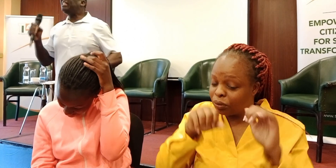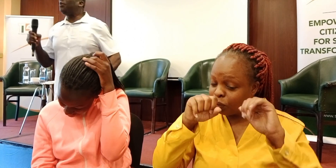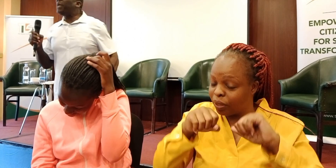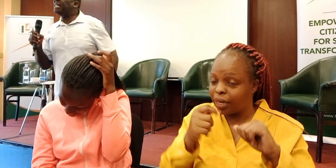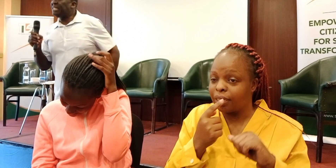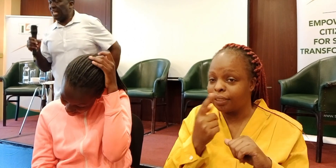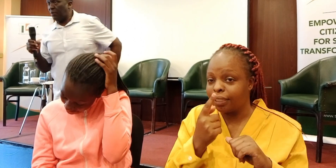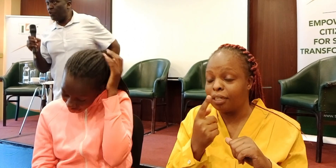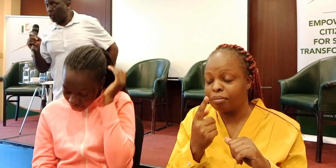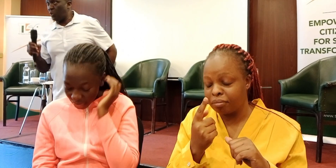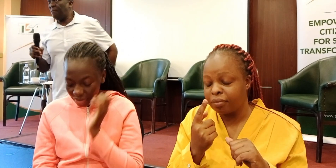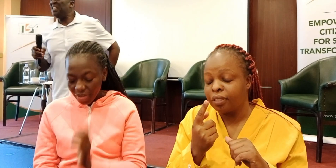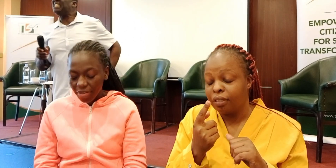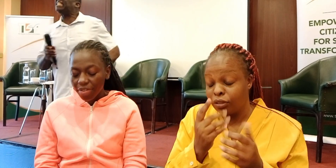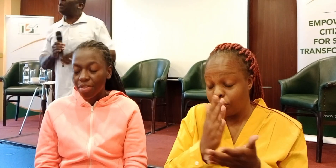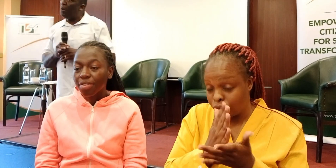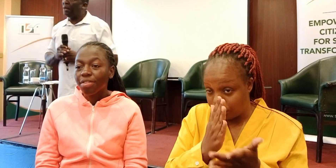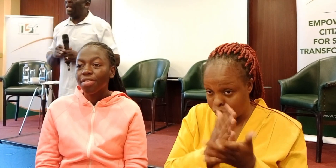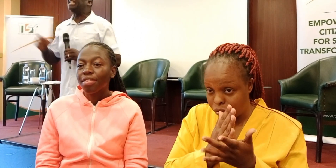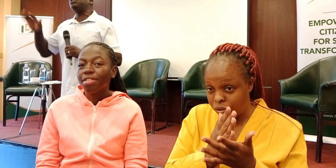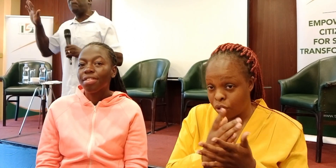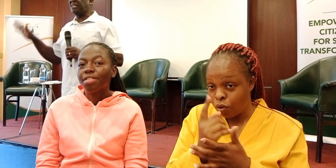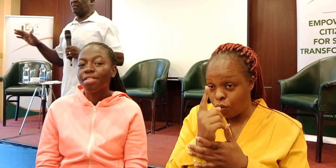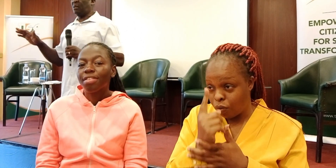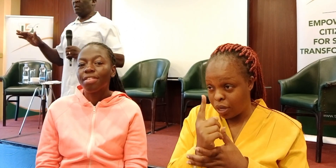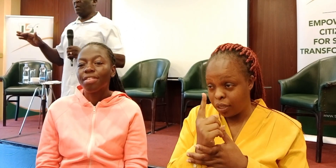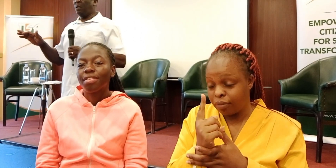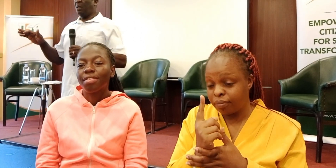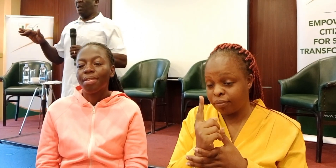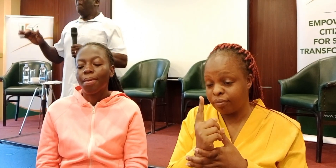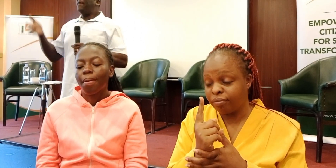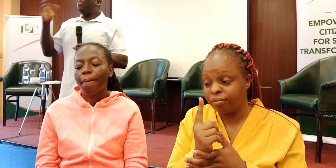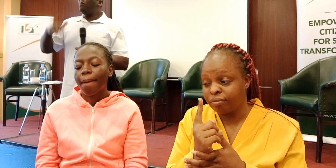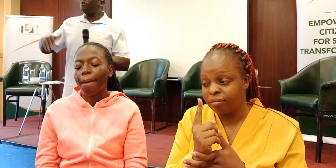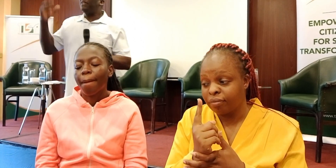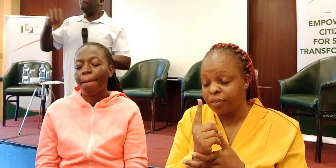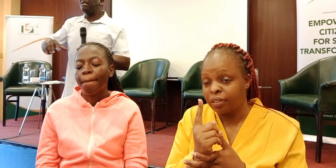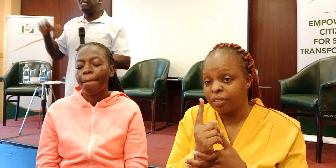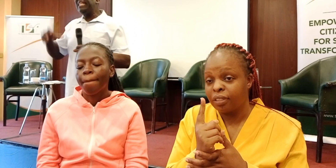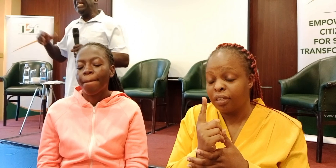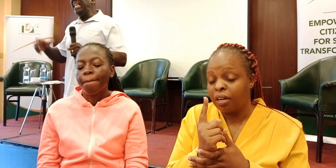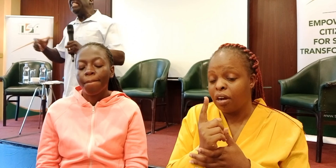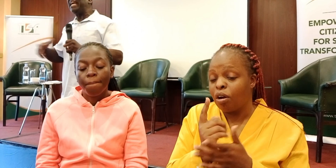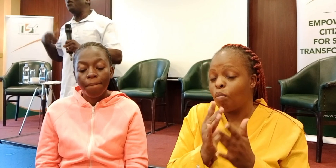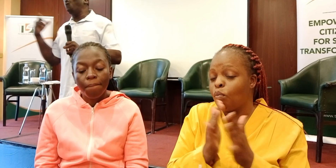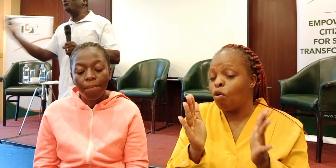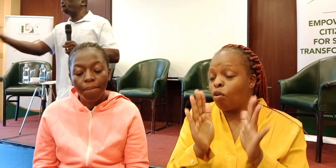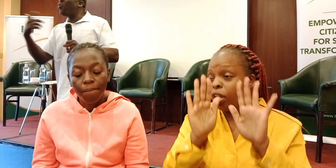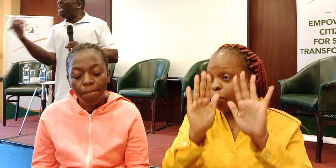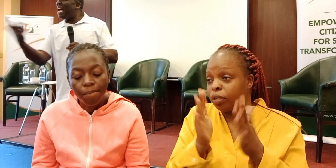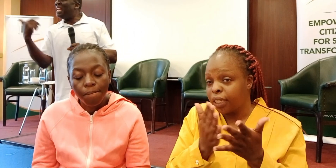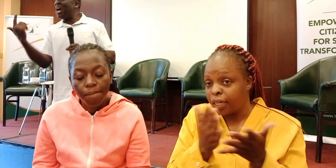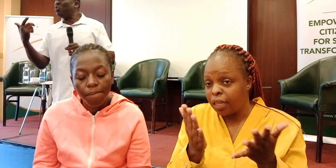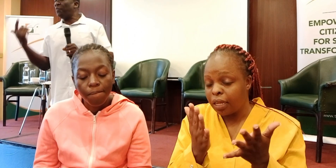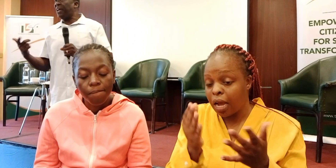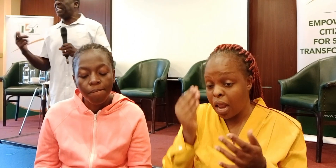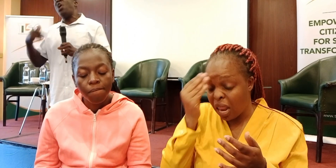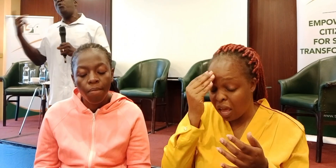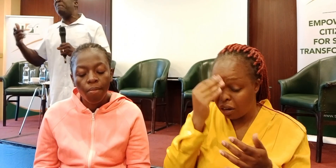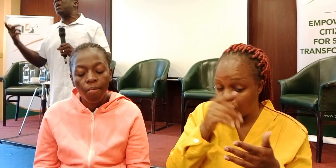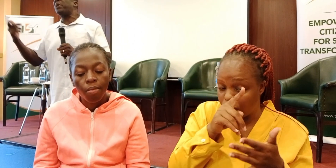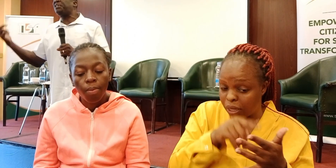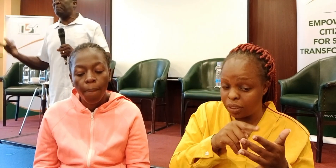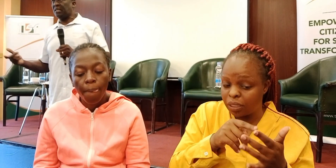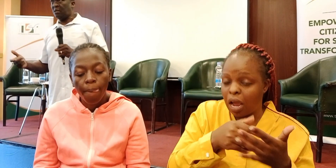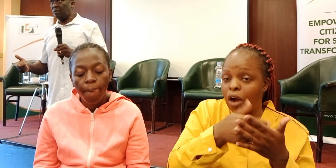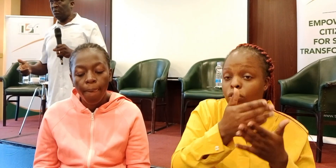the only thing we can say for sure is that one, it is not present. But the most fundamental thing is, what do we learn out of that?